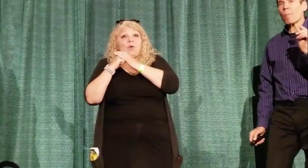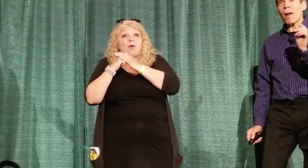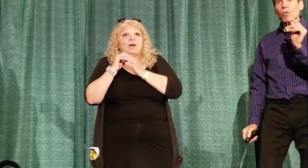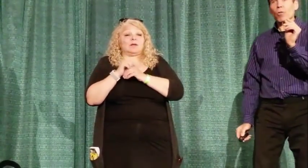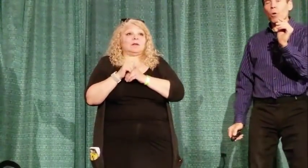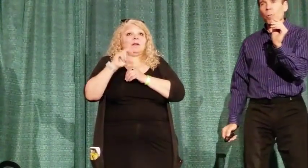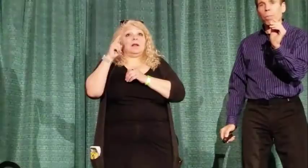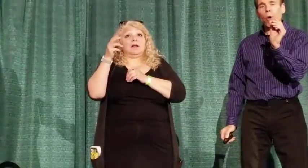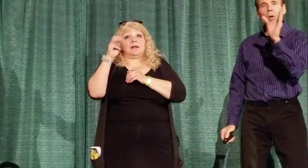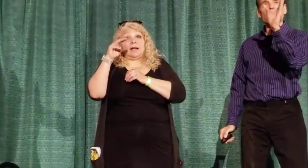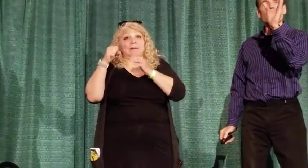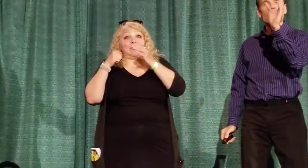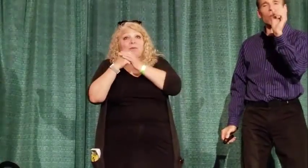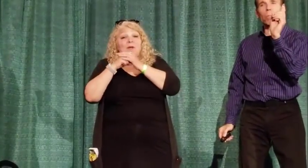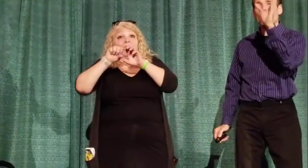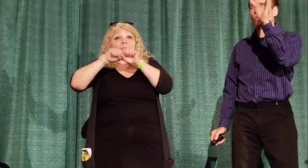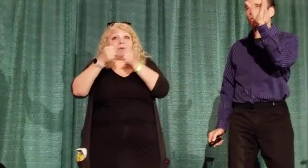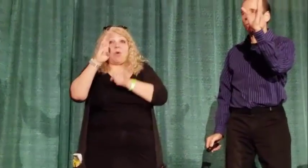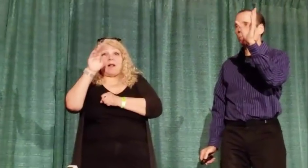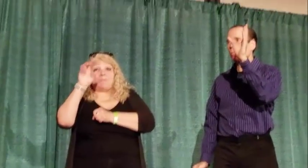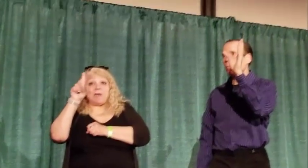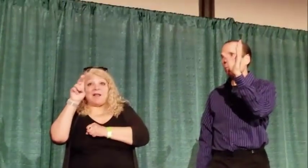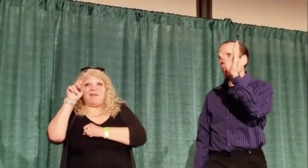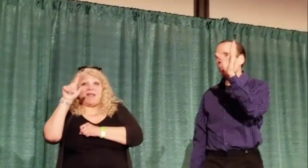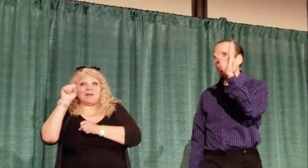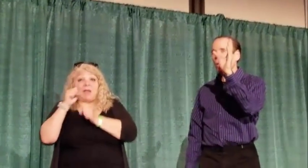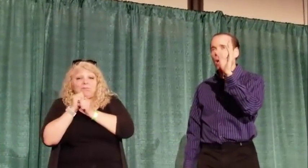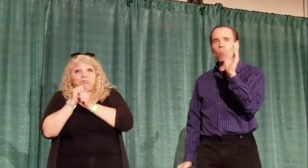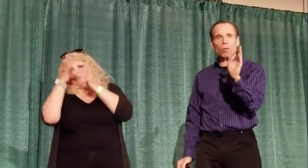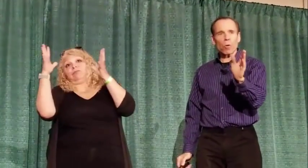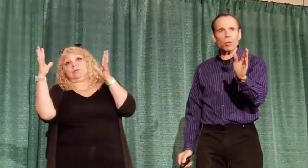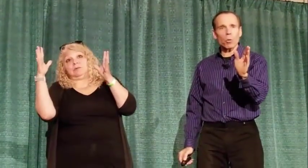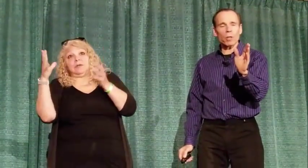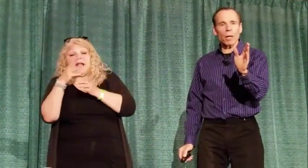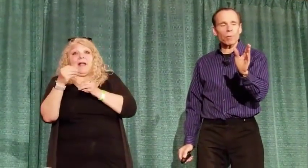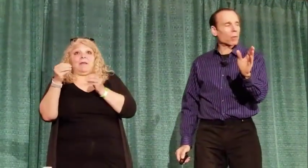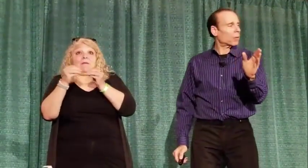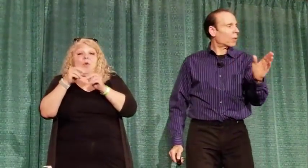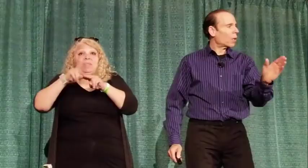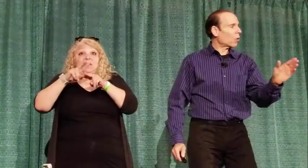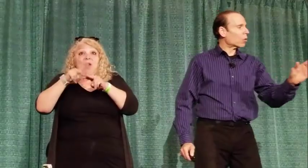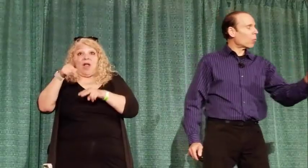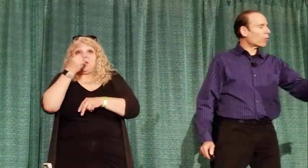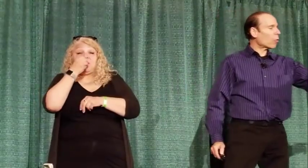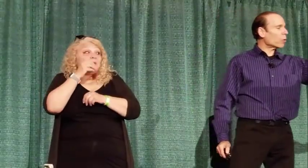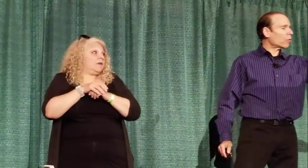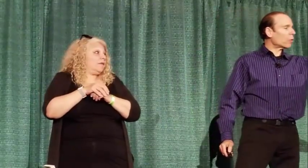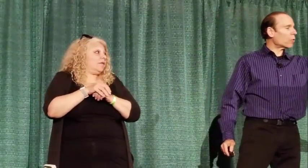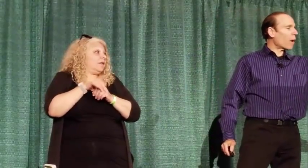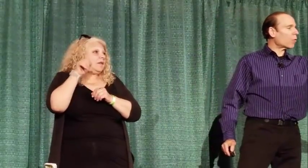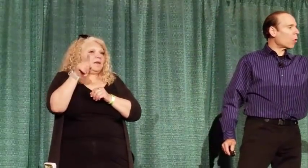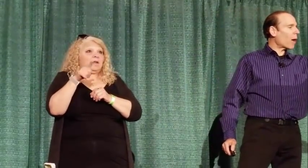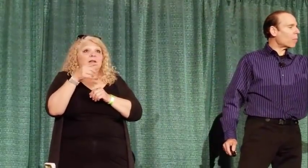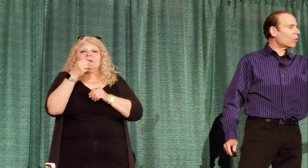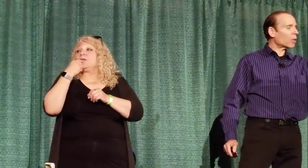And the hemorrhagic stroke is a broken blood vessel that bursts. And the more salt you eat in life, here look, the more salt you eat, see it